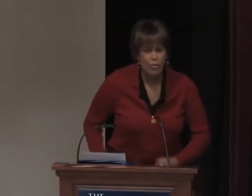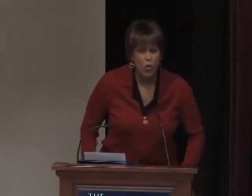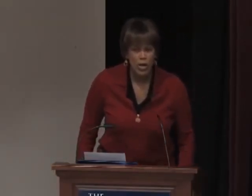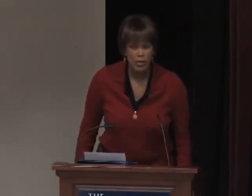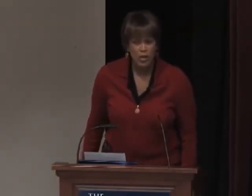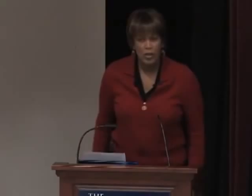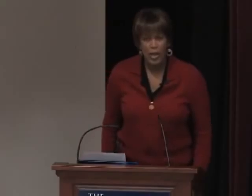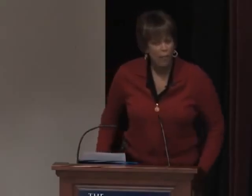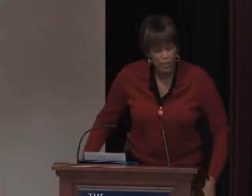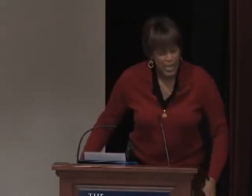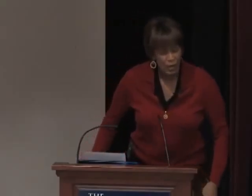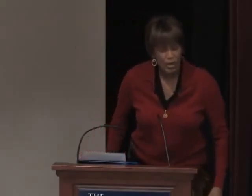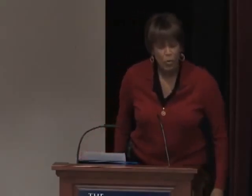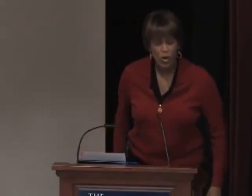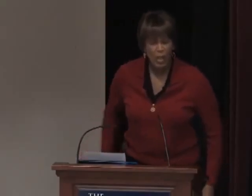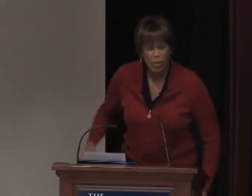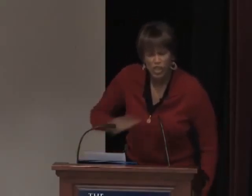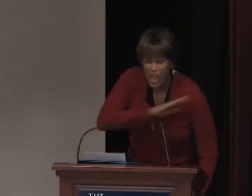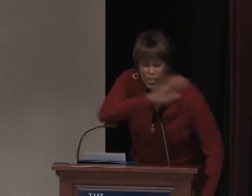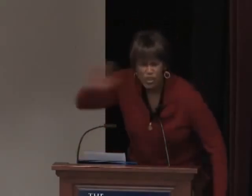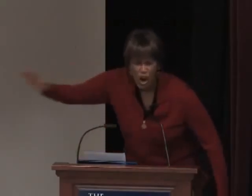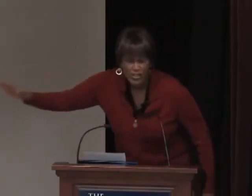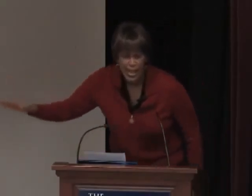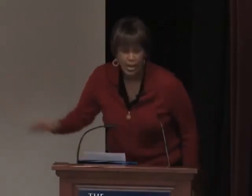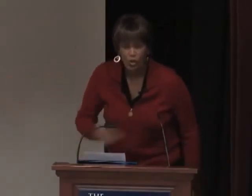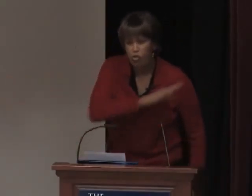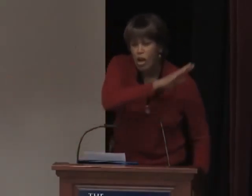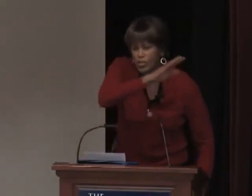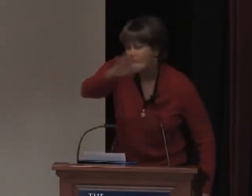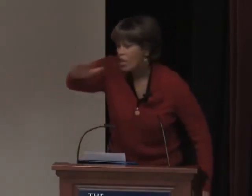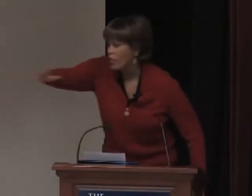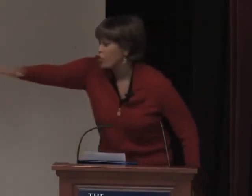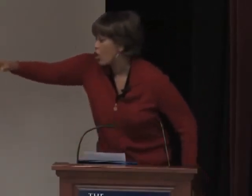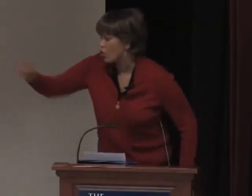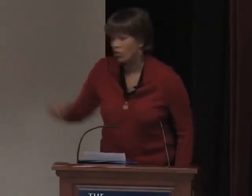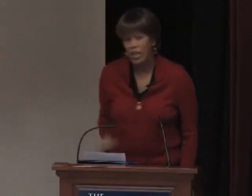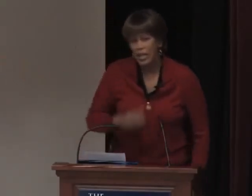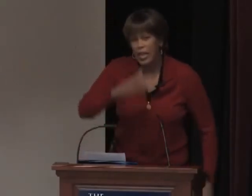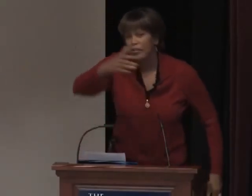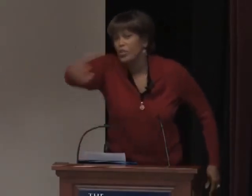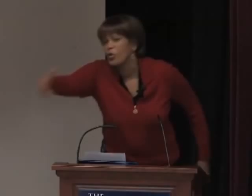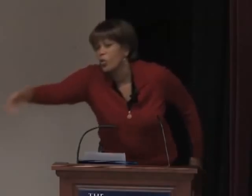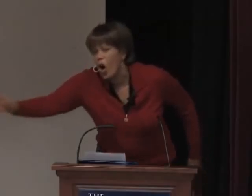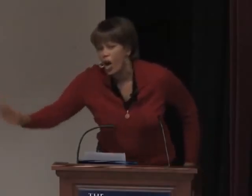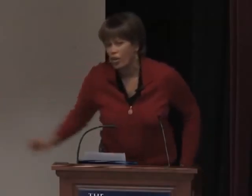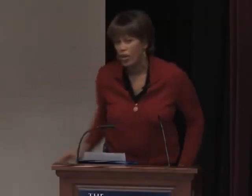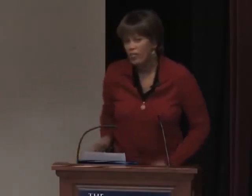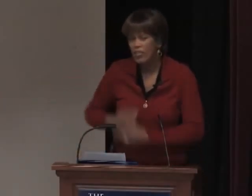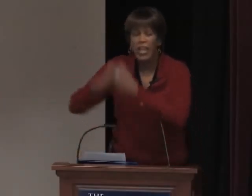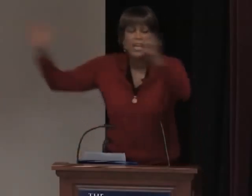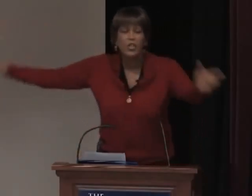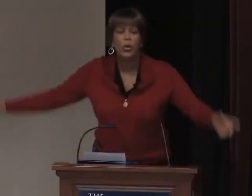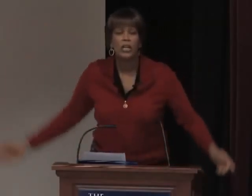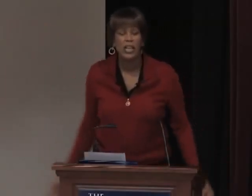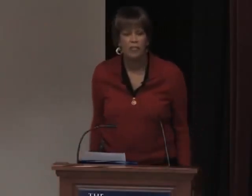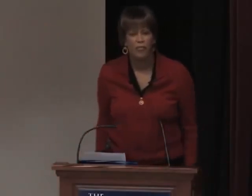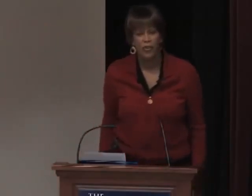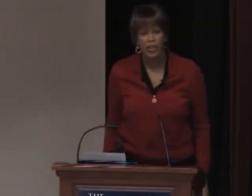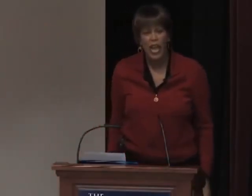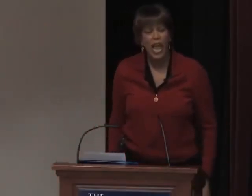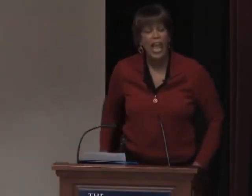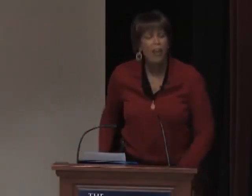every morning, every Saturday morning, they would chase Tarzan across the jungle into the water. Then they'd get to a